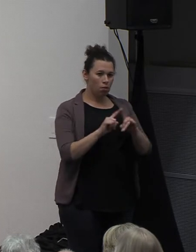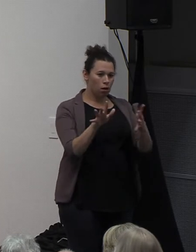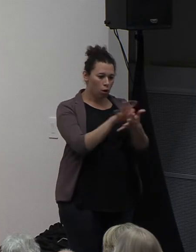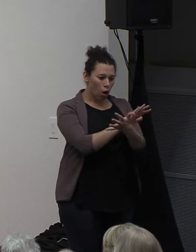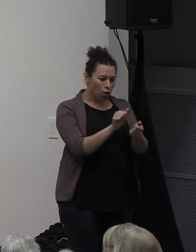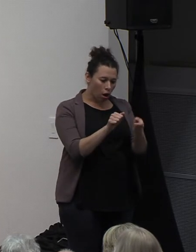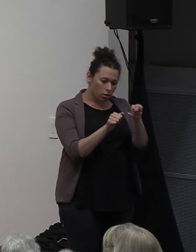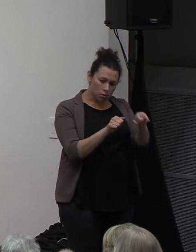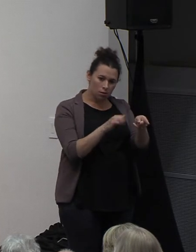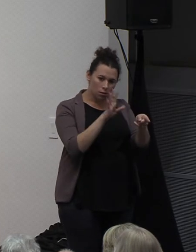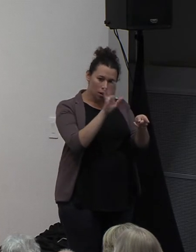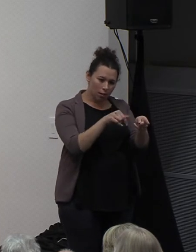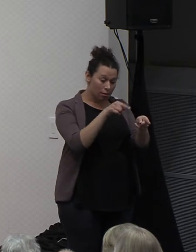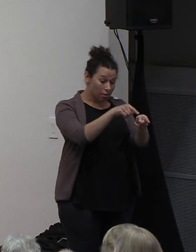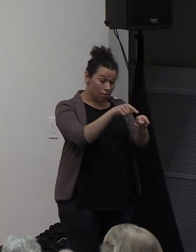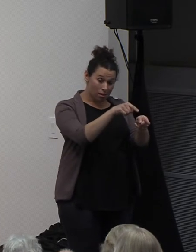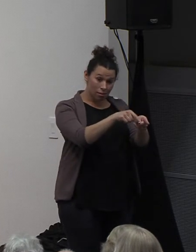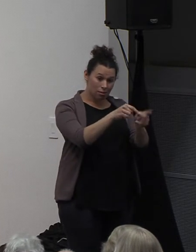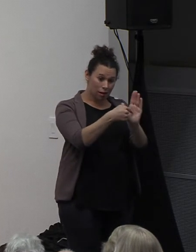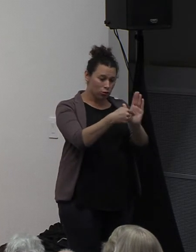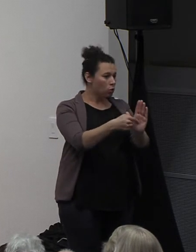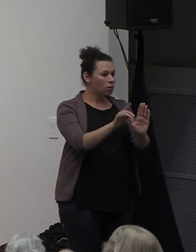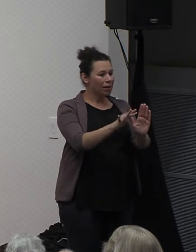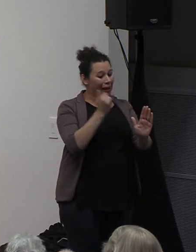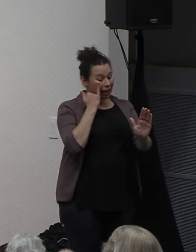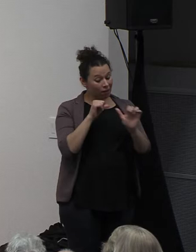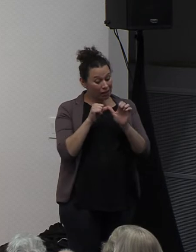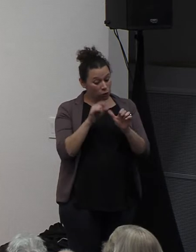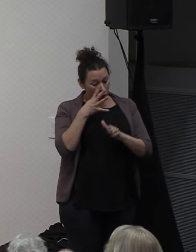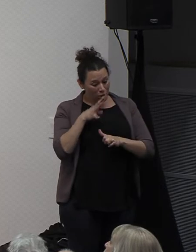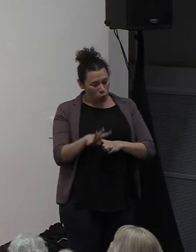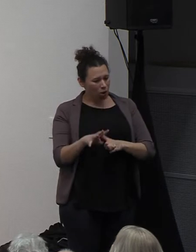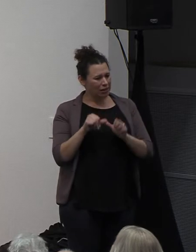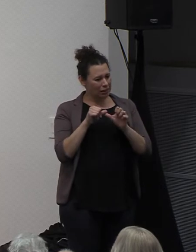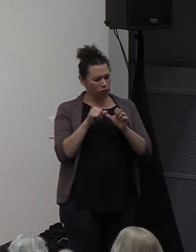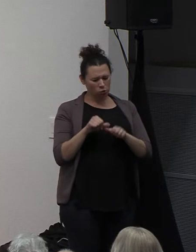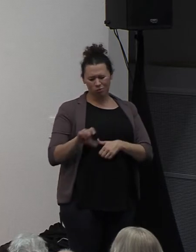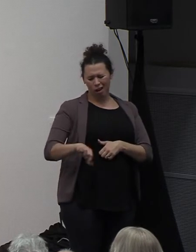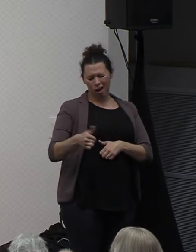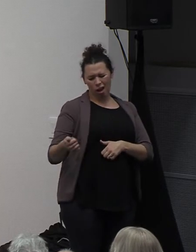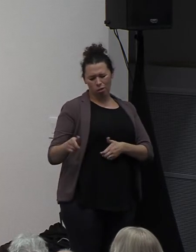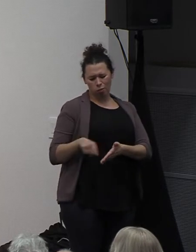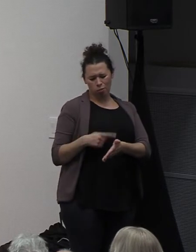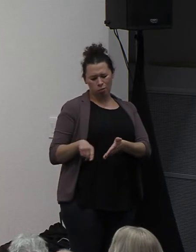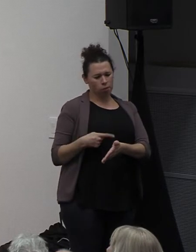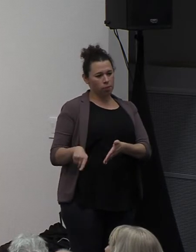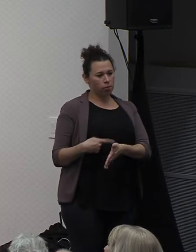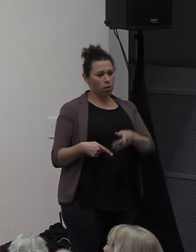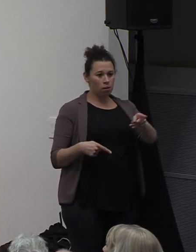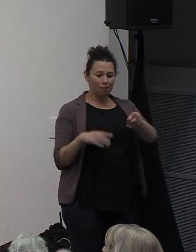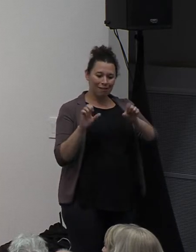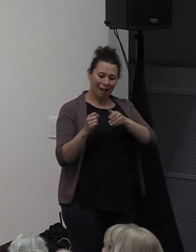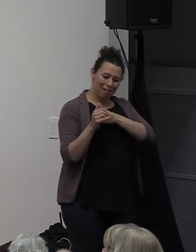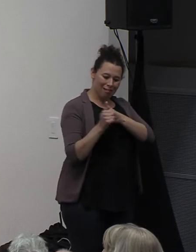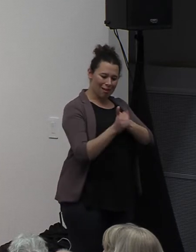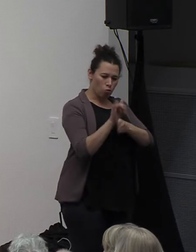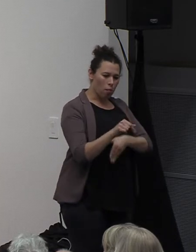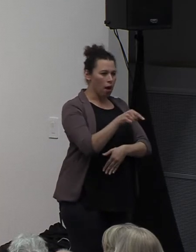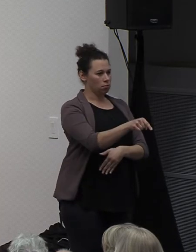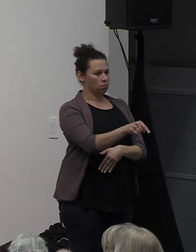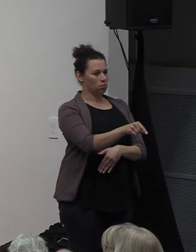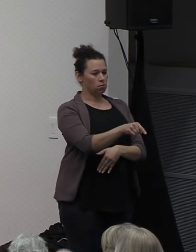the frightening territory where that path can lead. So we must remember and we must